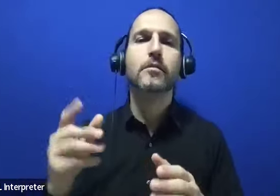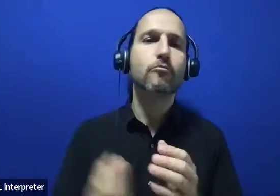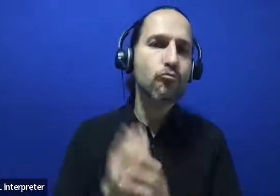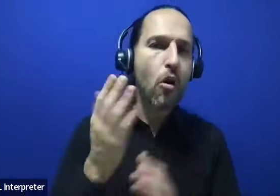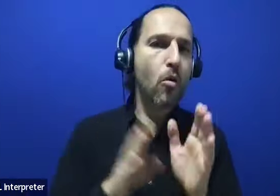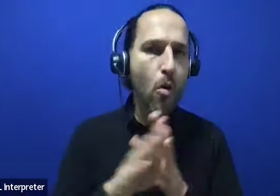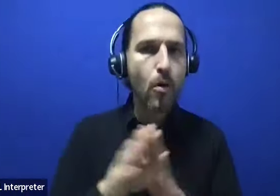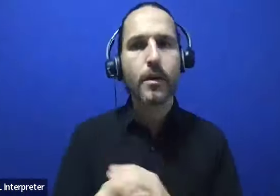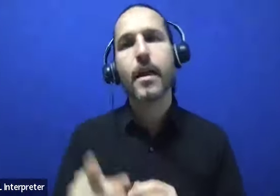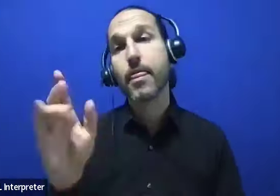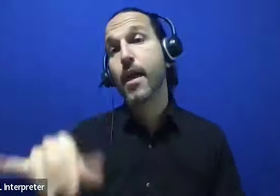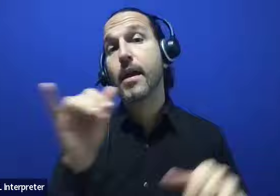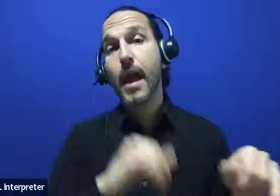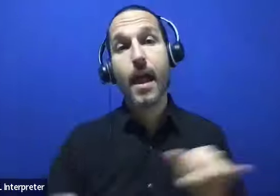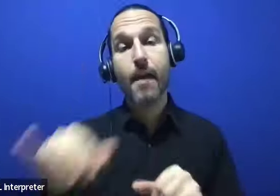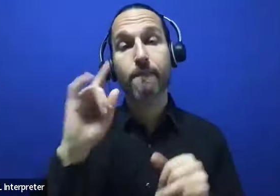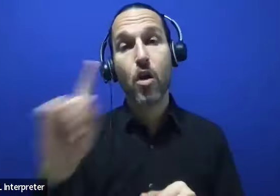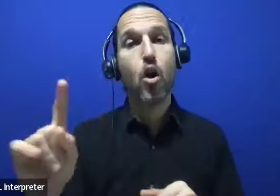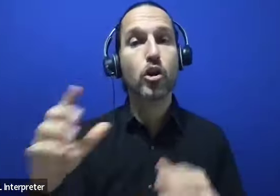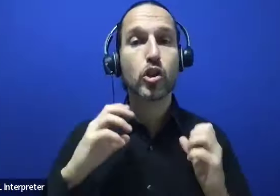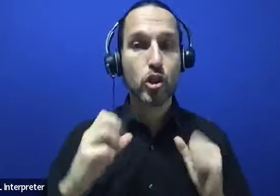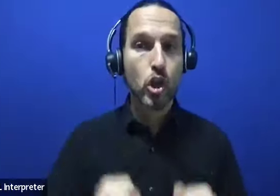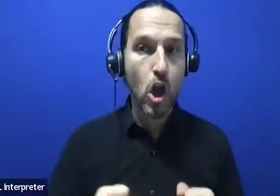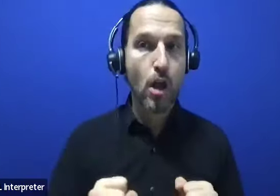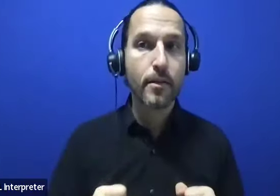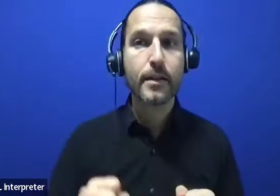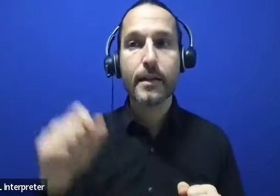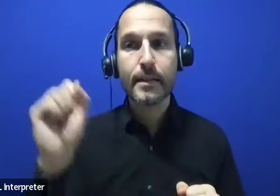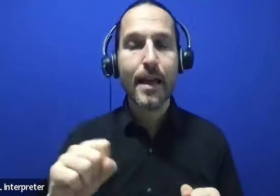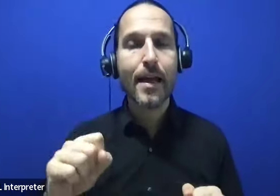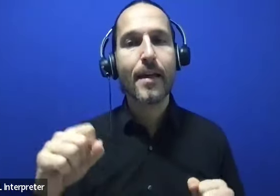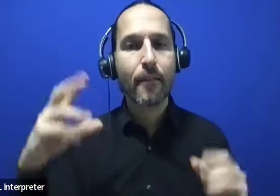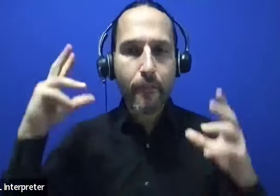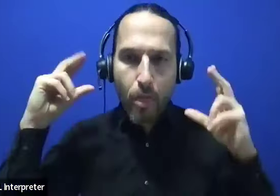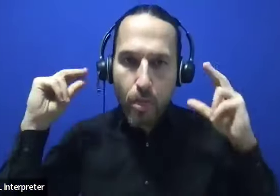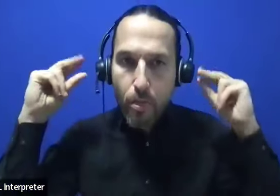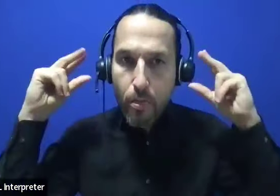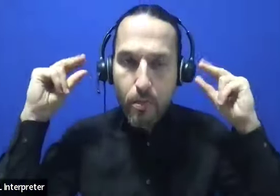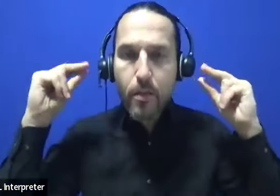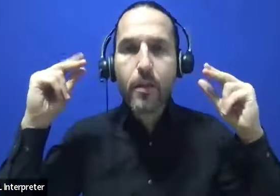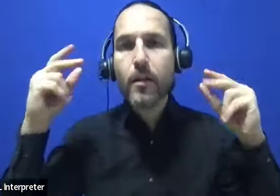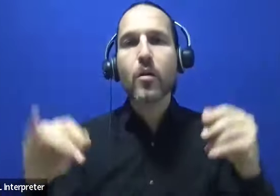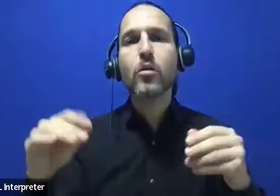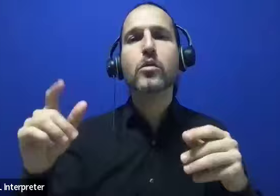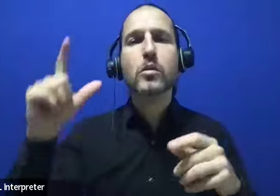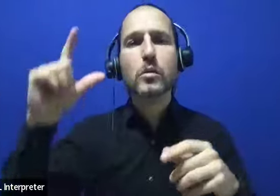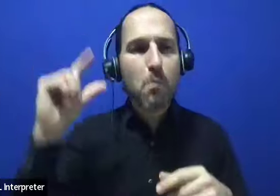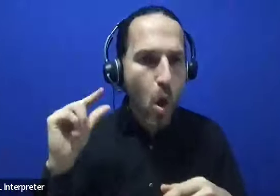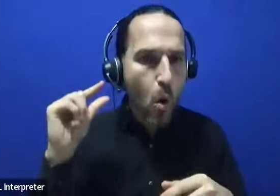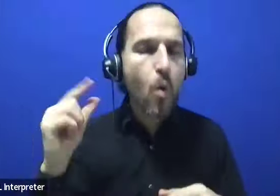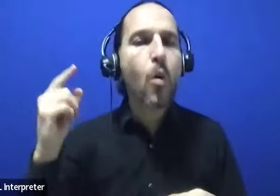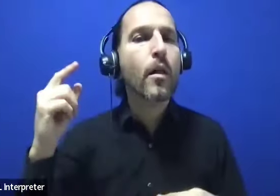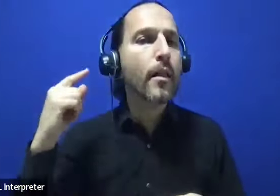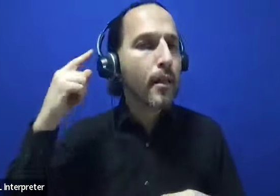Malformed ears are very common in charge. They tend to be external ears to be floppy with small earlobes. Varying degrees of